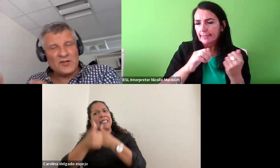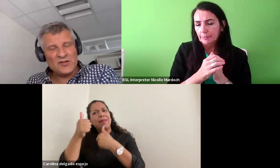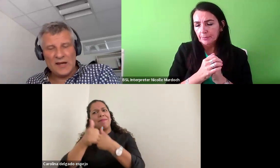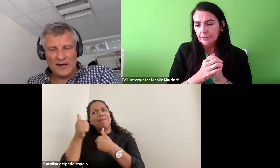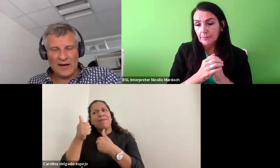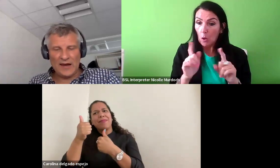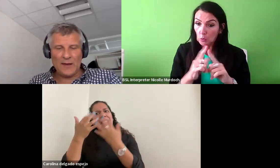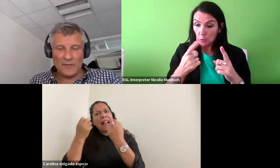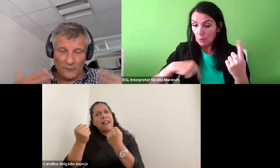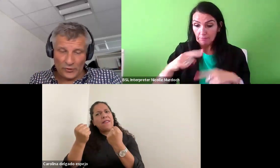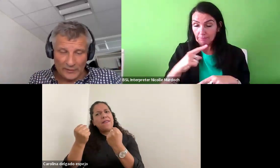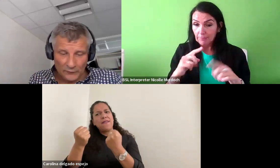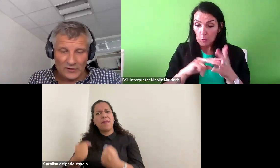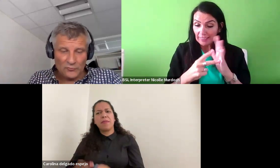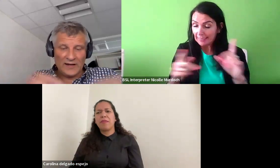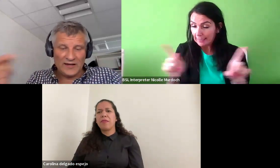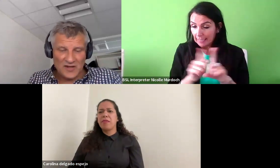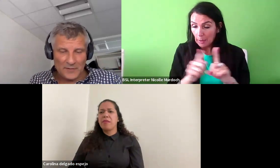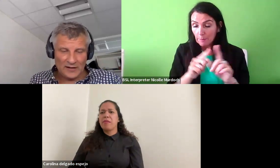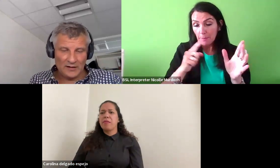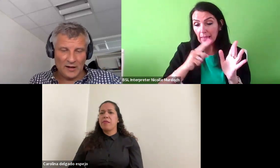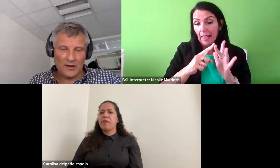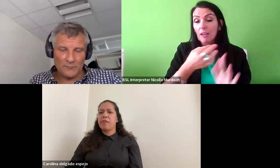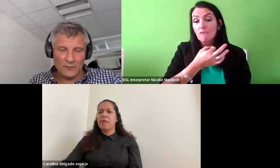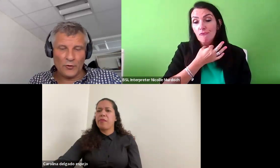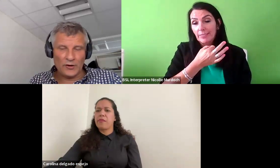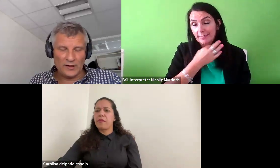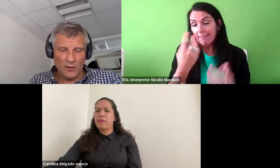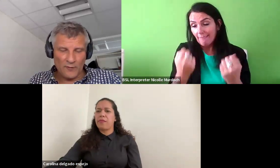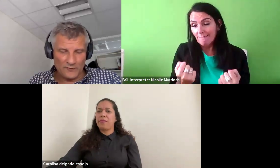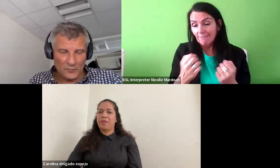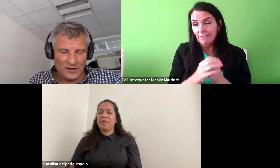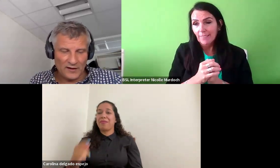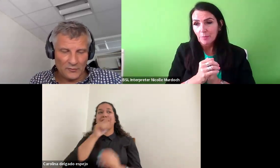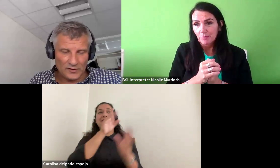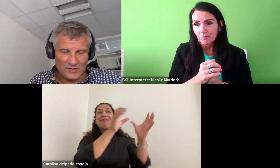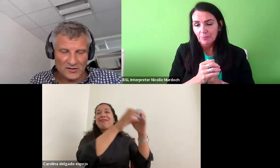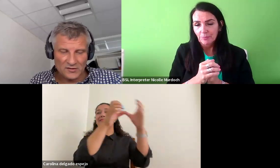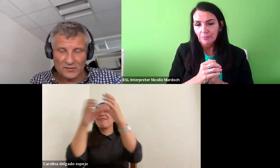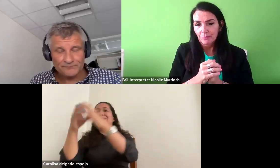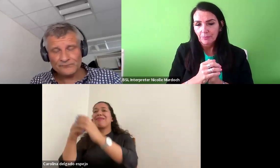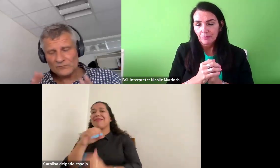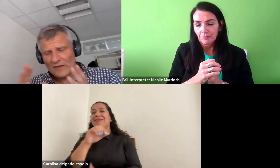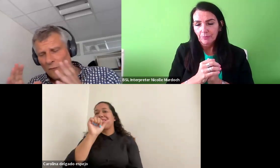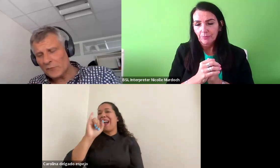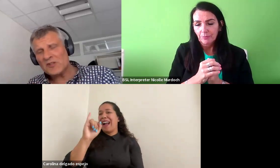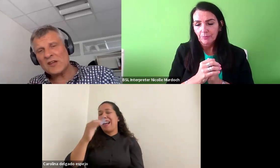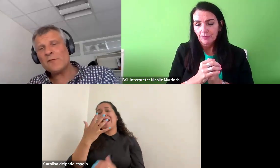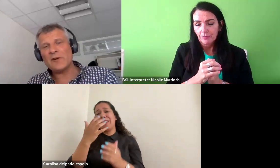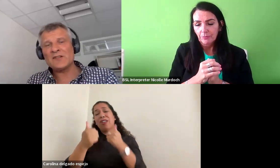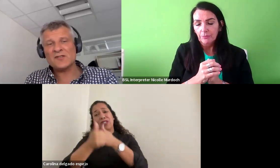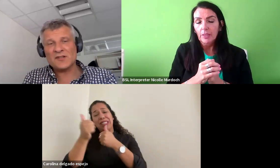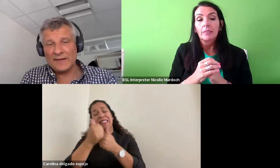also what we see in the work that we do in examining the work of humanitarian organizations. What